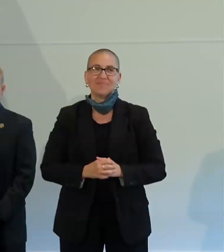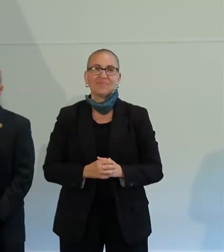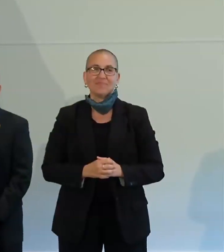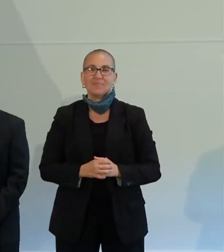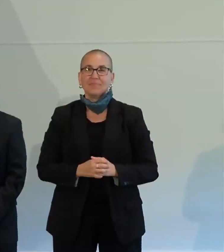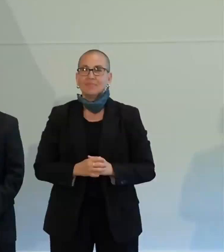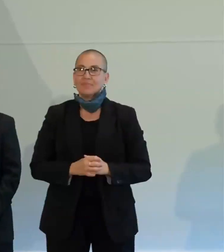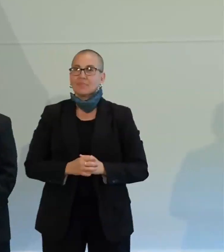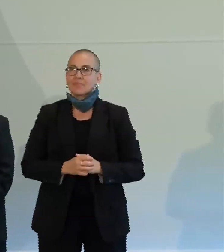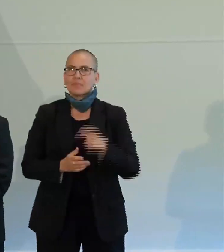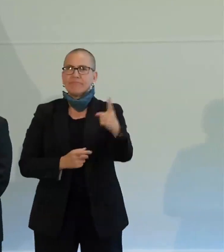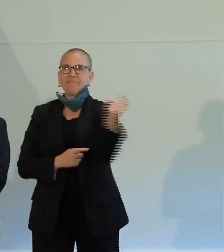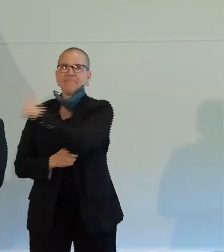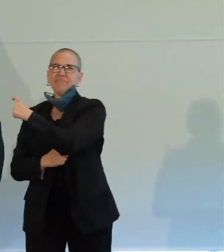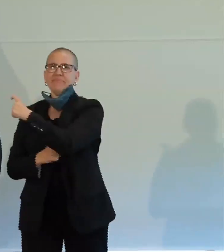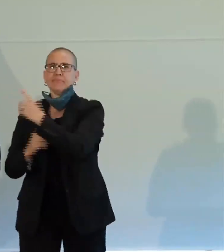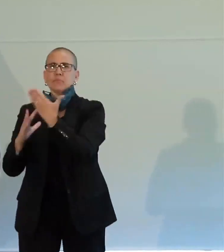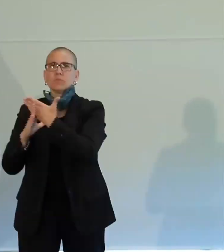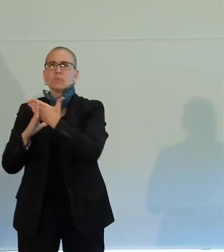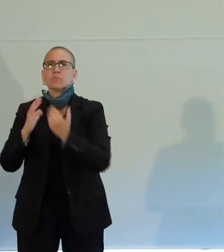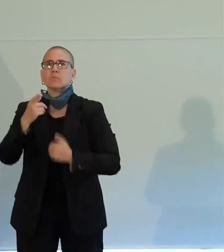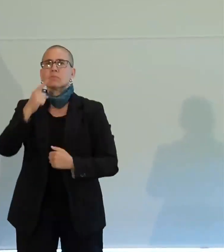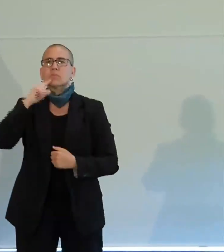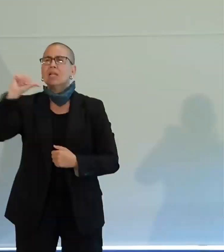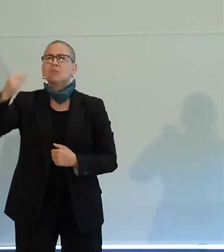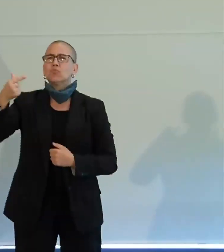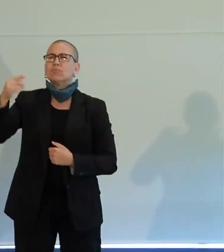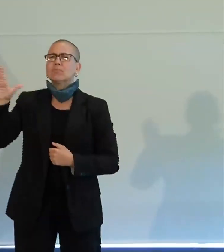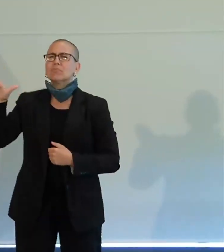We'll take a few questions. Yes, ma'am.